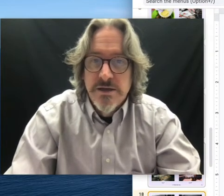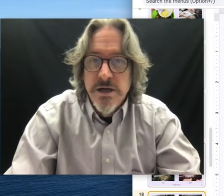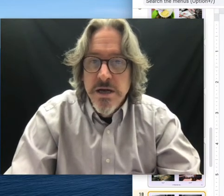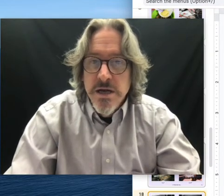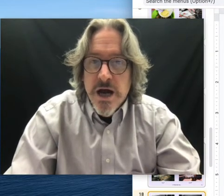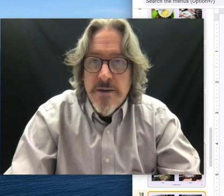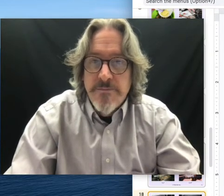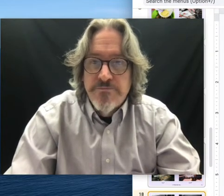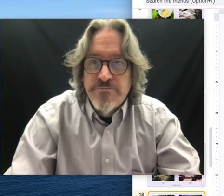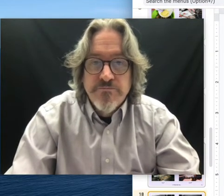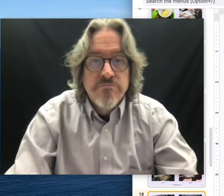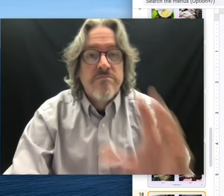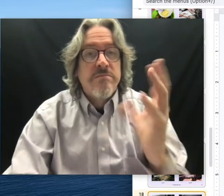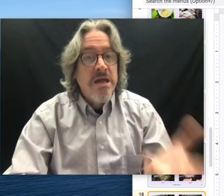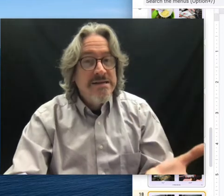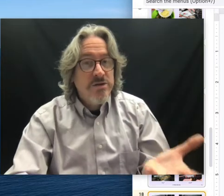spelled.